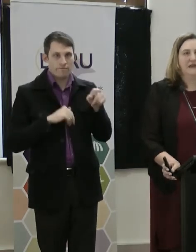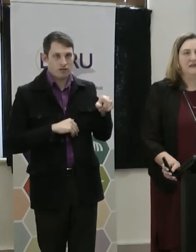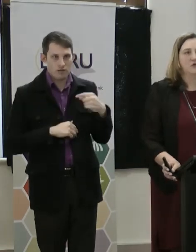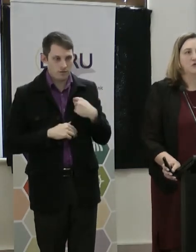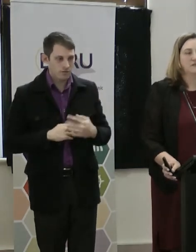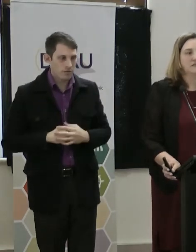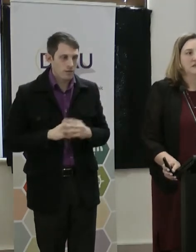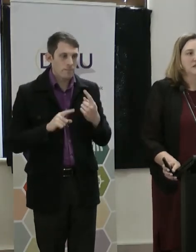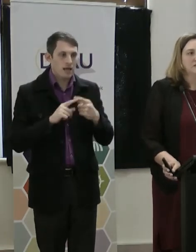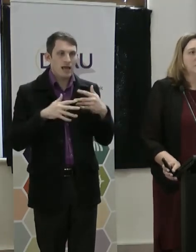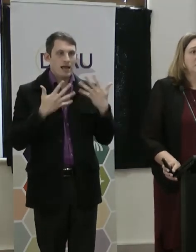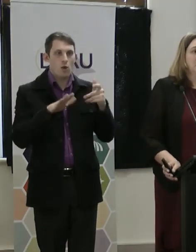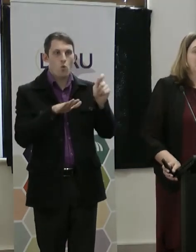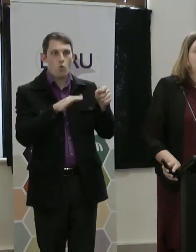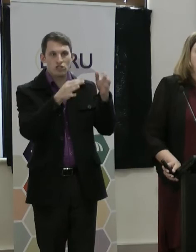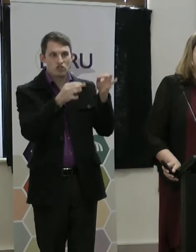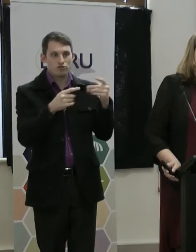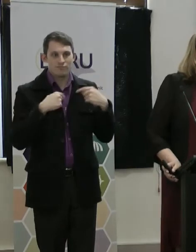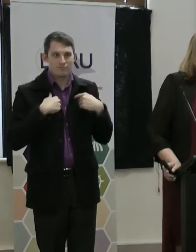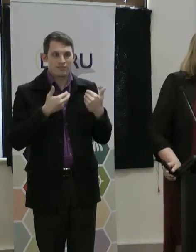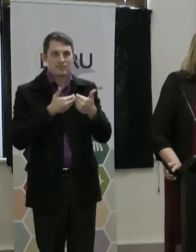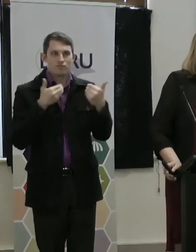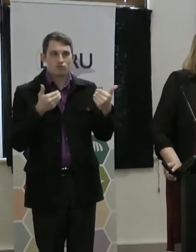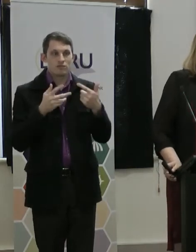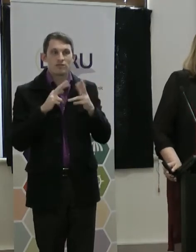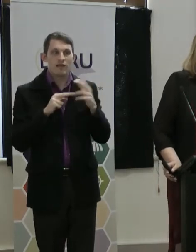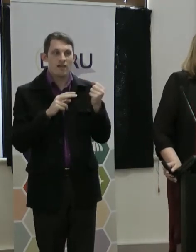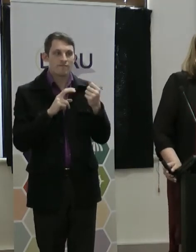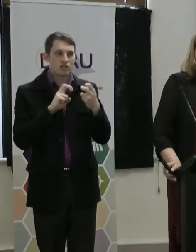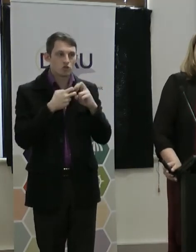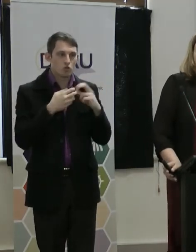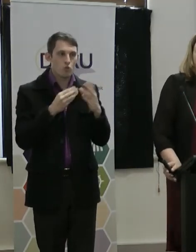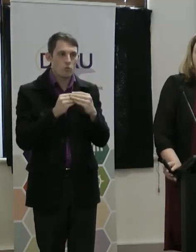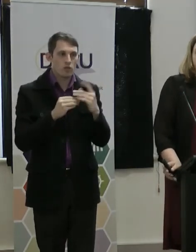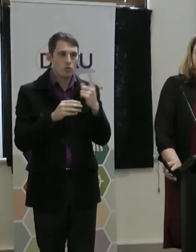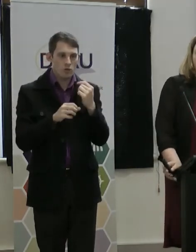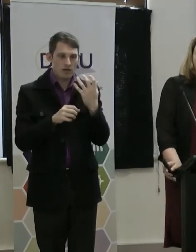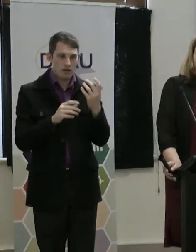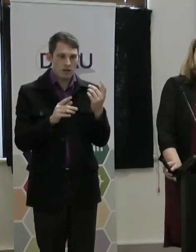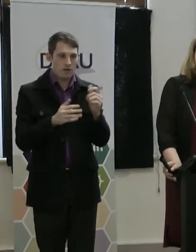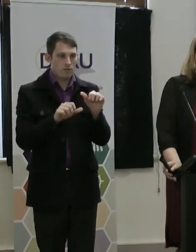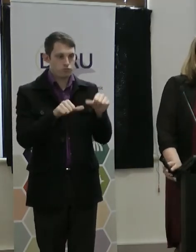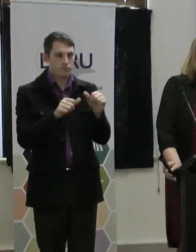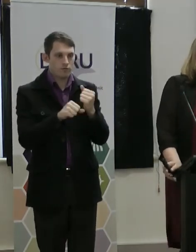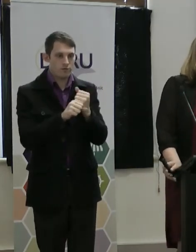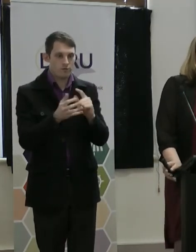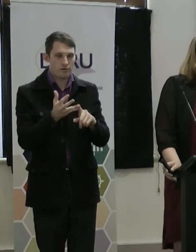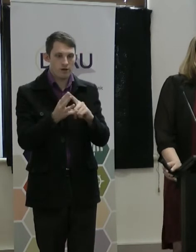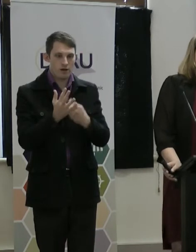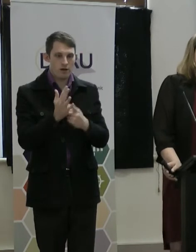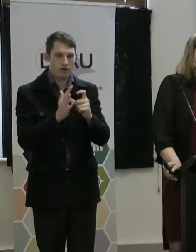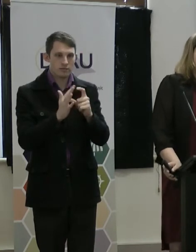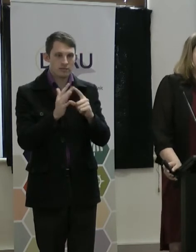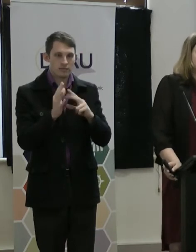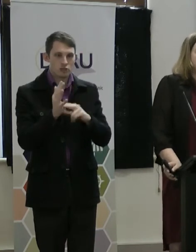that are made in courts. So particularly where there might be issues around guardianship, we can't get involved in the guardianship